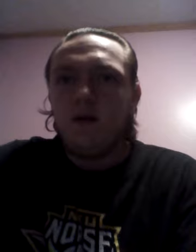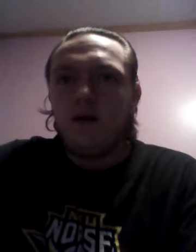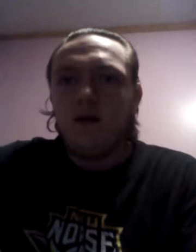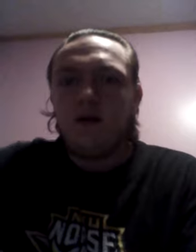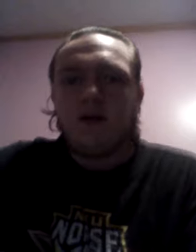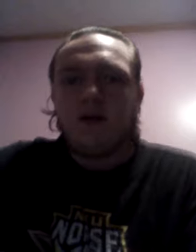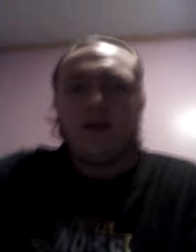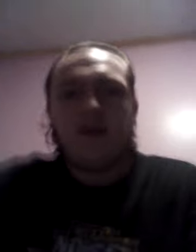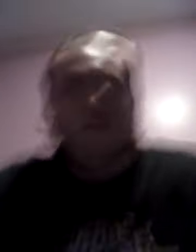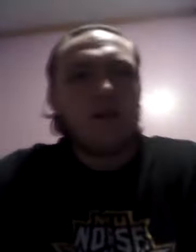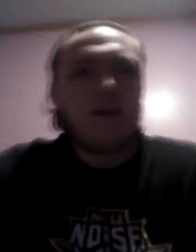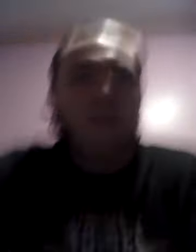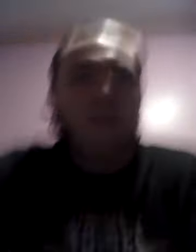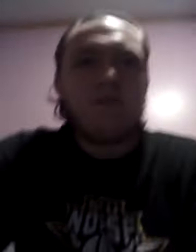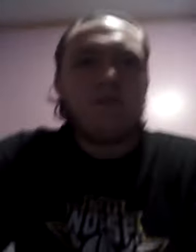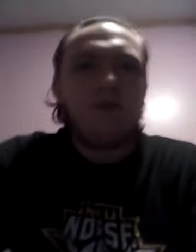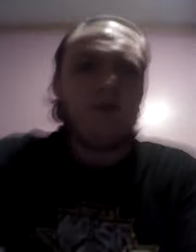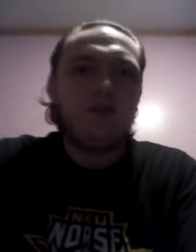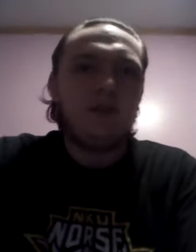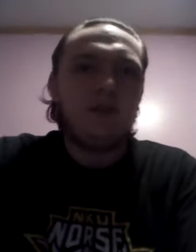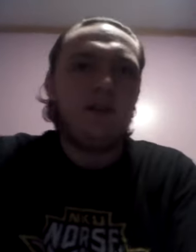And I think that's all we got for news today.